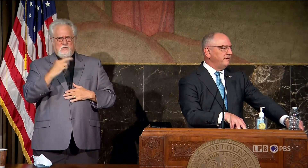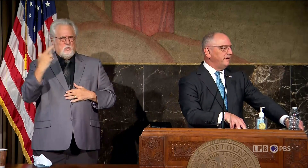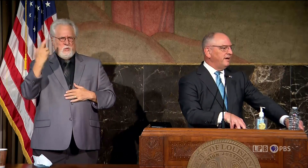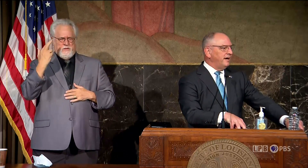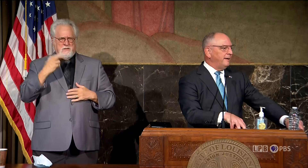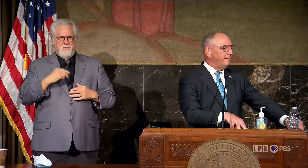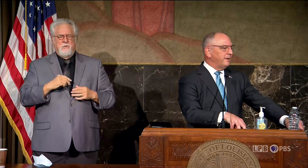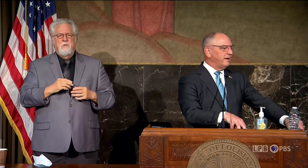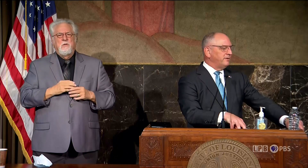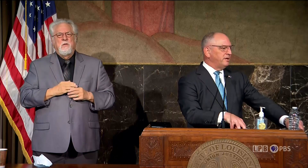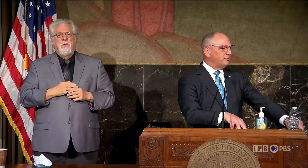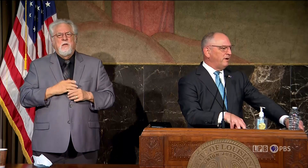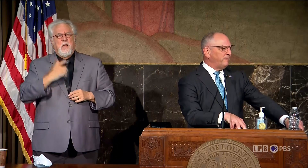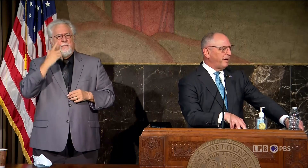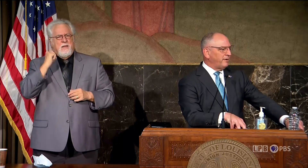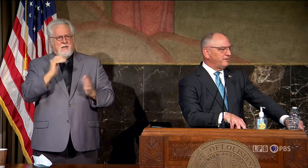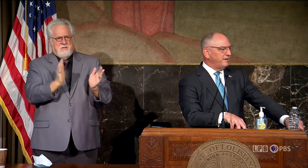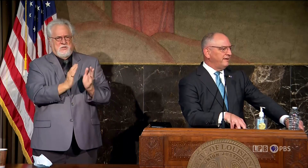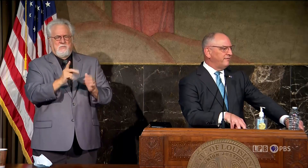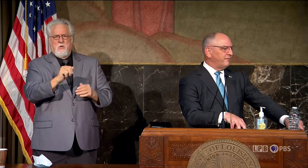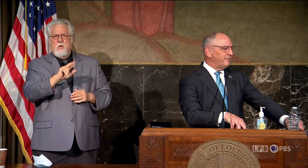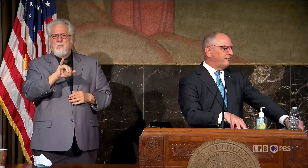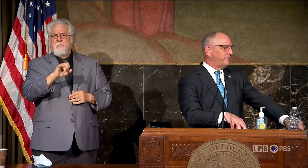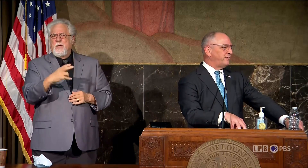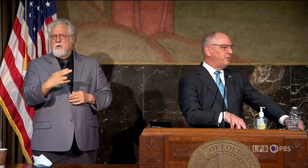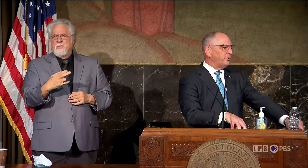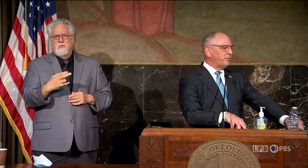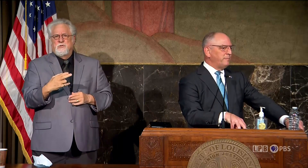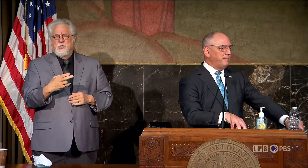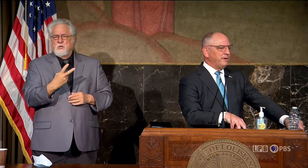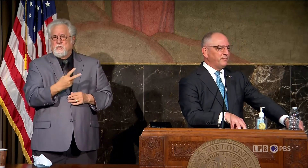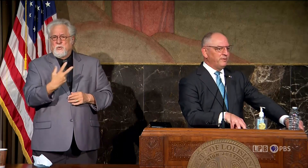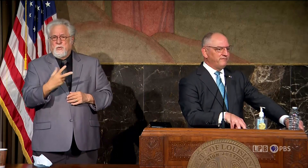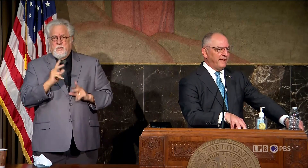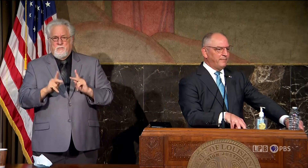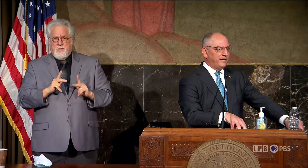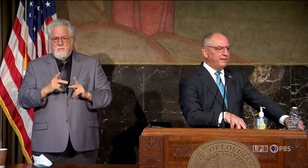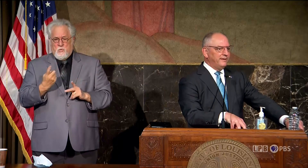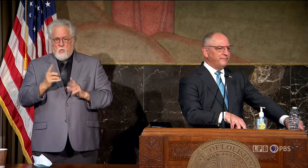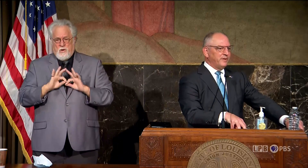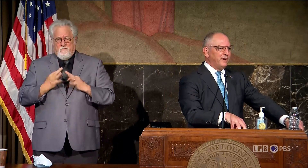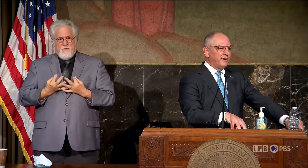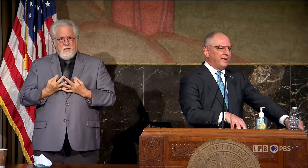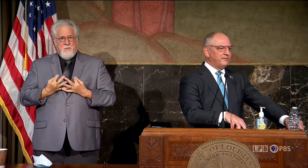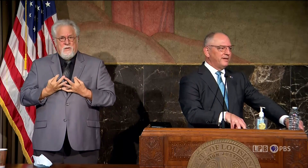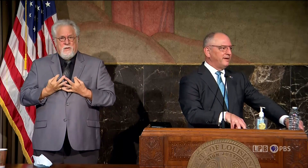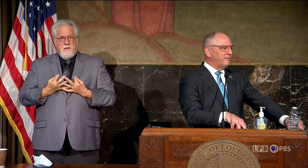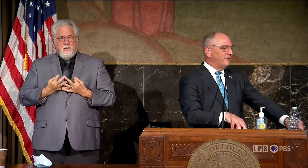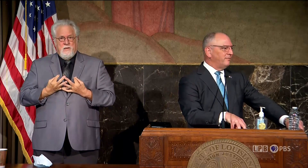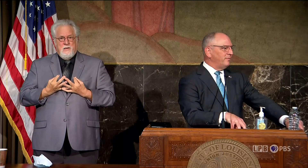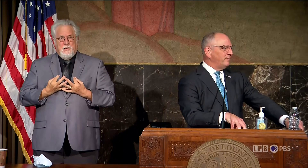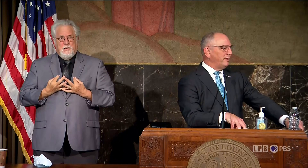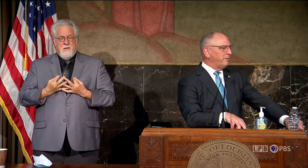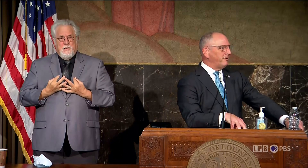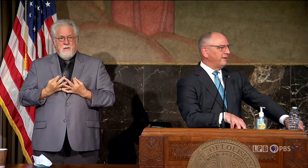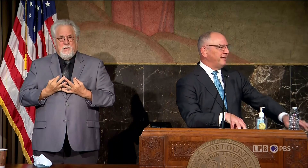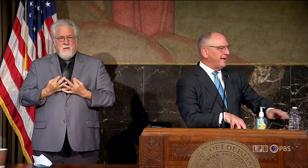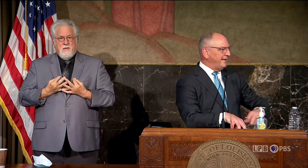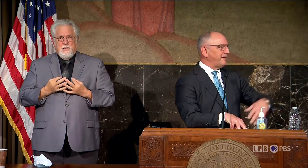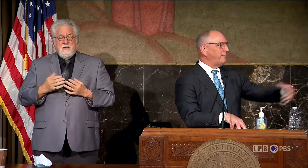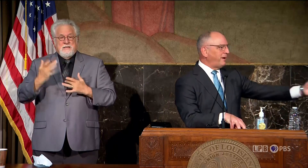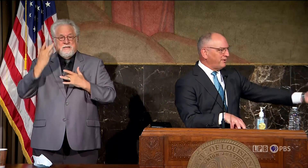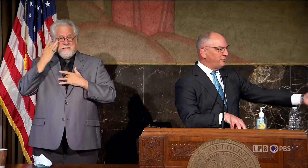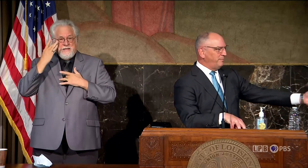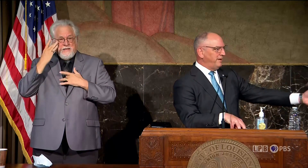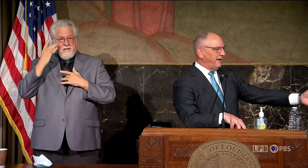reasonable because in a small parish, if 2 or 3 people in one family got sick over a 1-week period, then